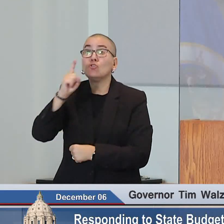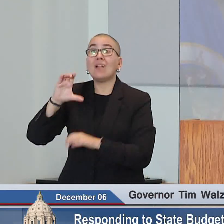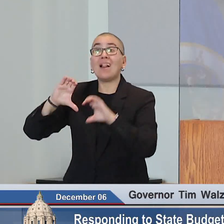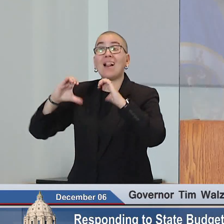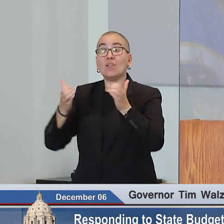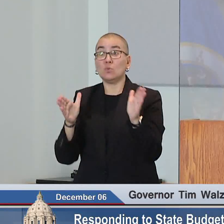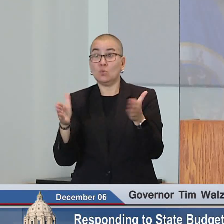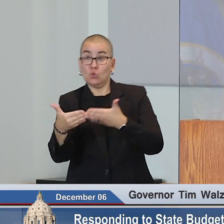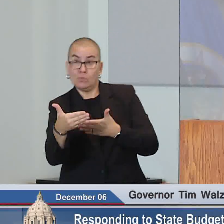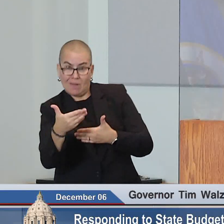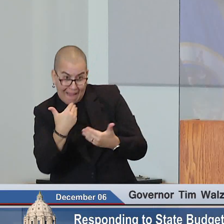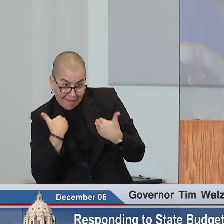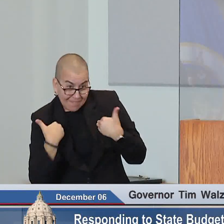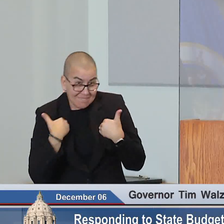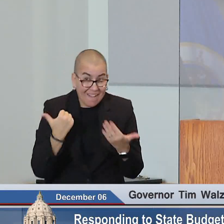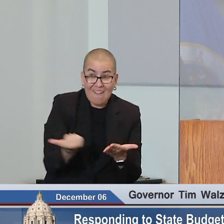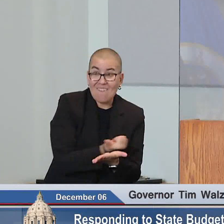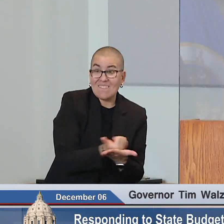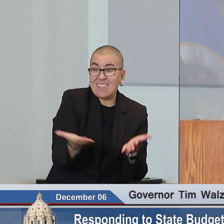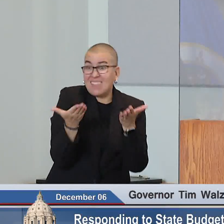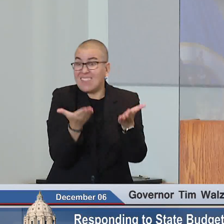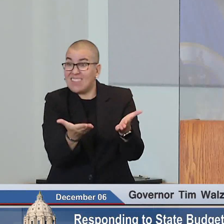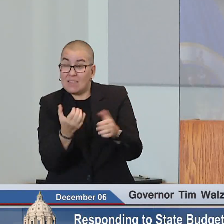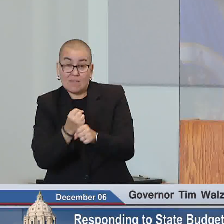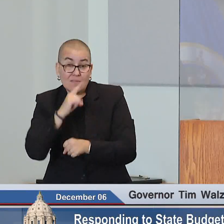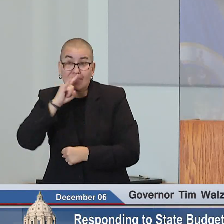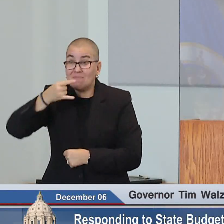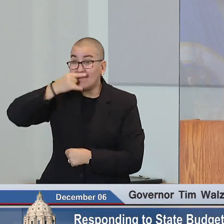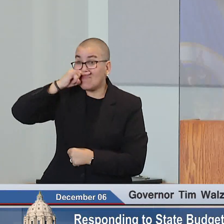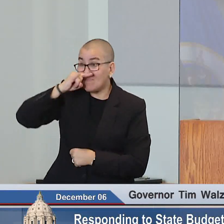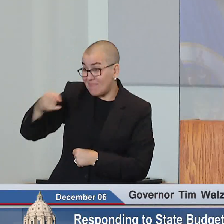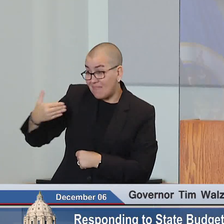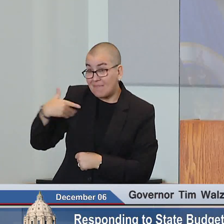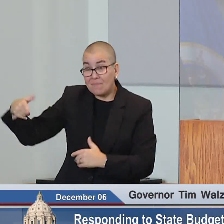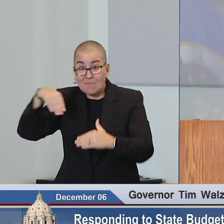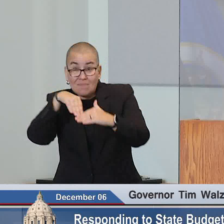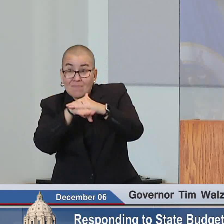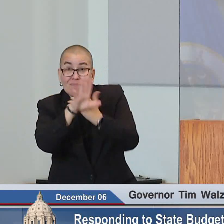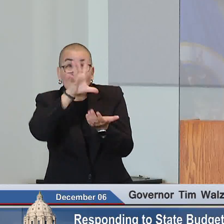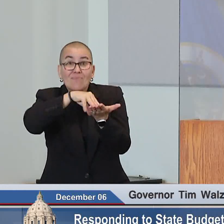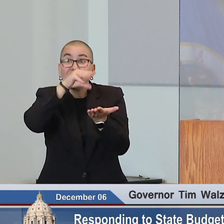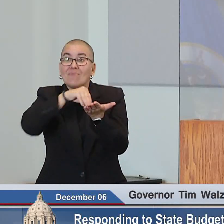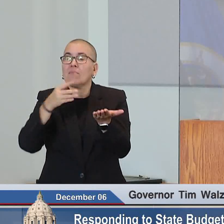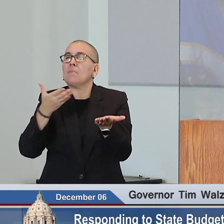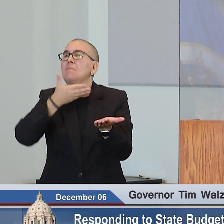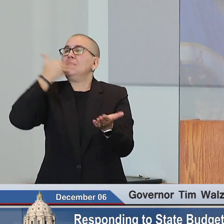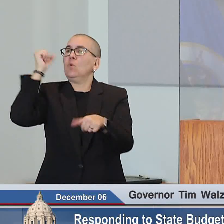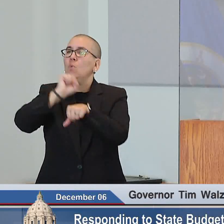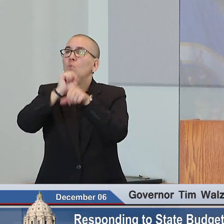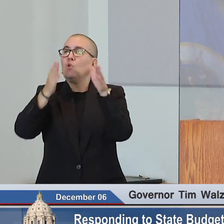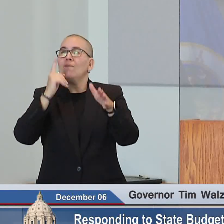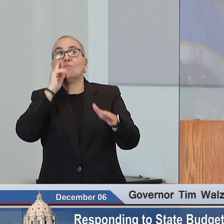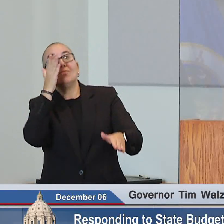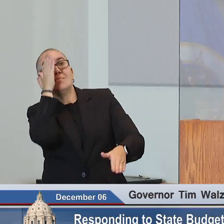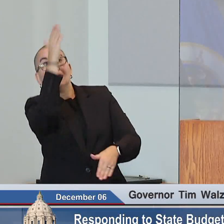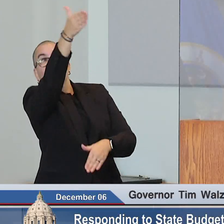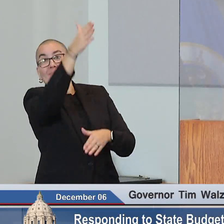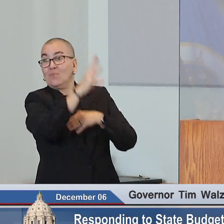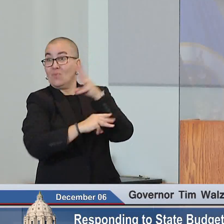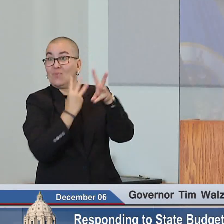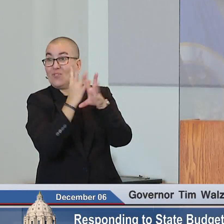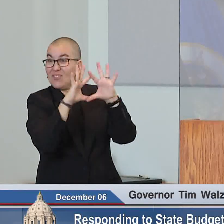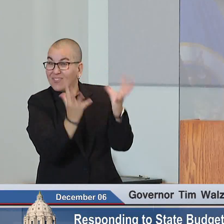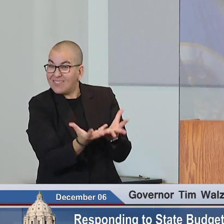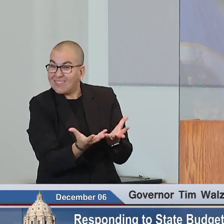do to make our kids the best qualified workforce in the world and the best opportunity for individuals to thrive. So